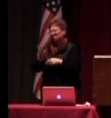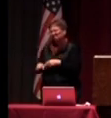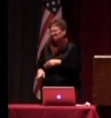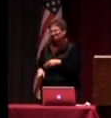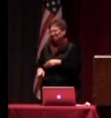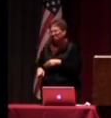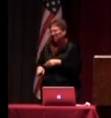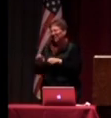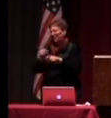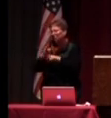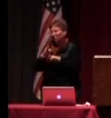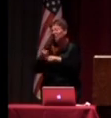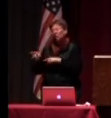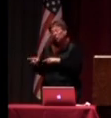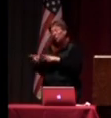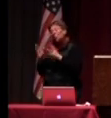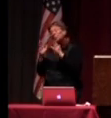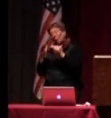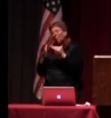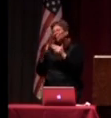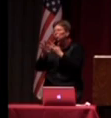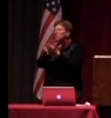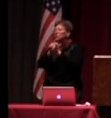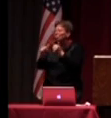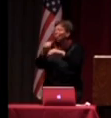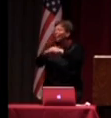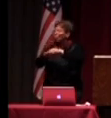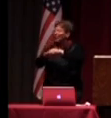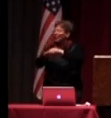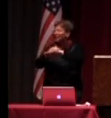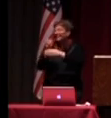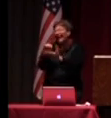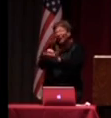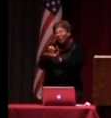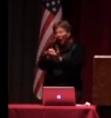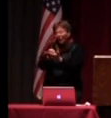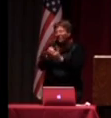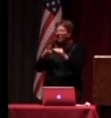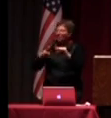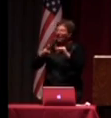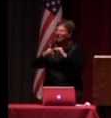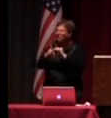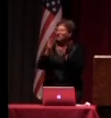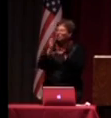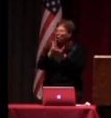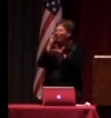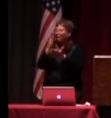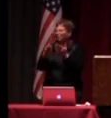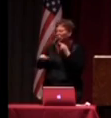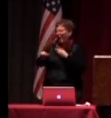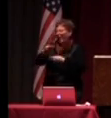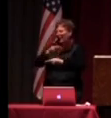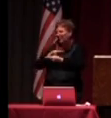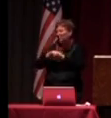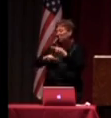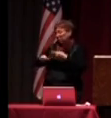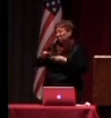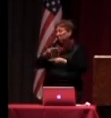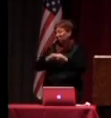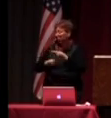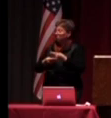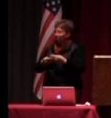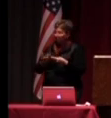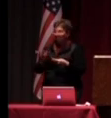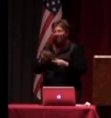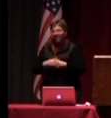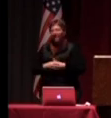to destroy it economically, which he thought he could do by cutting off British trade with the European continent. This was a big source of British wealth in the